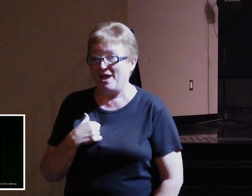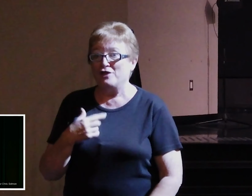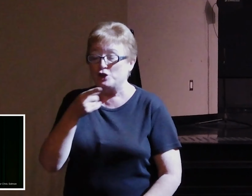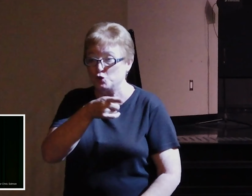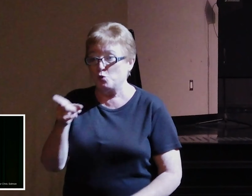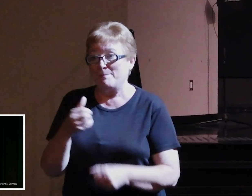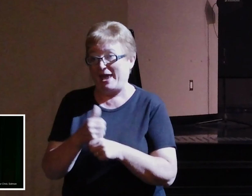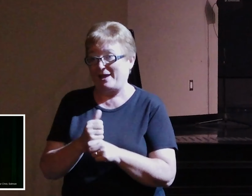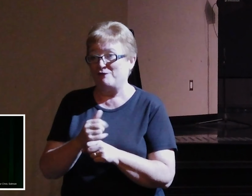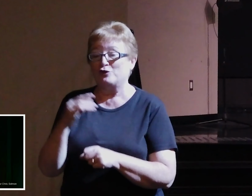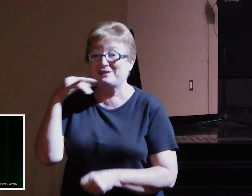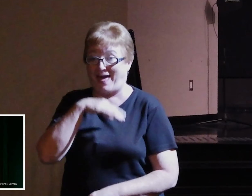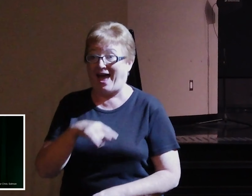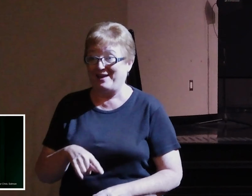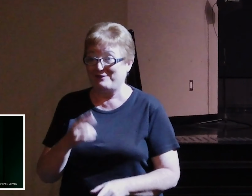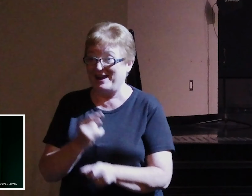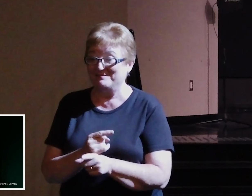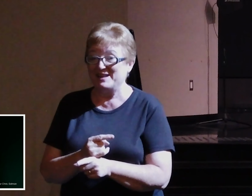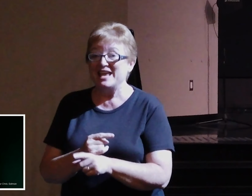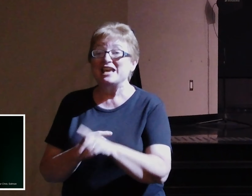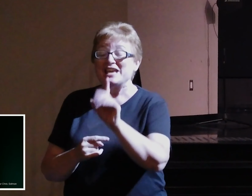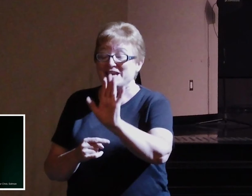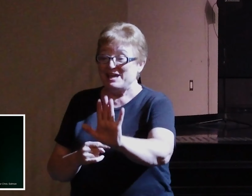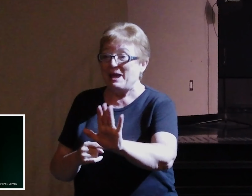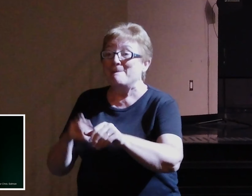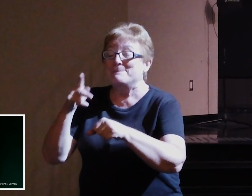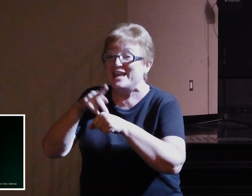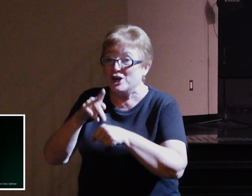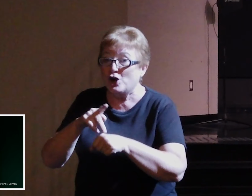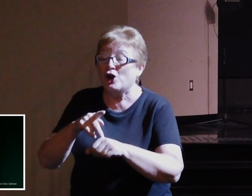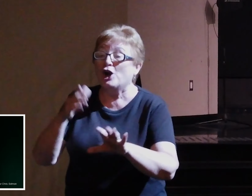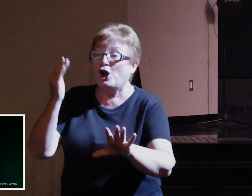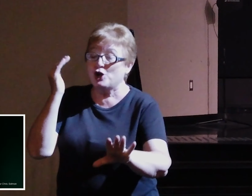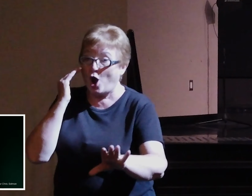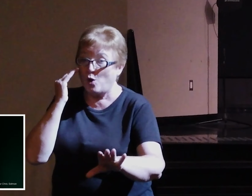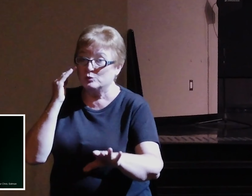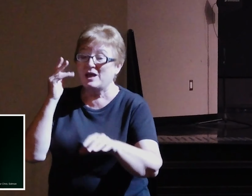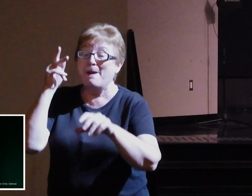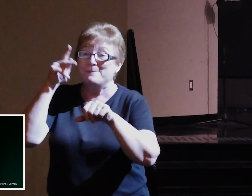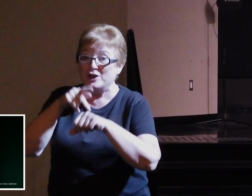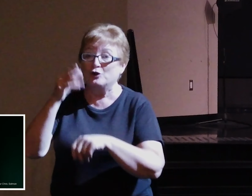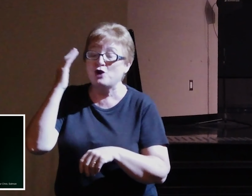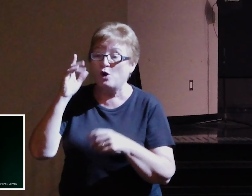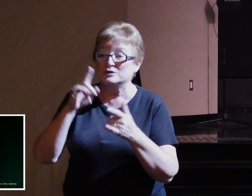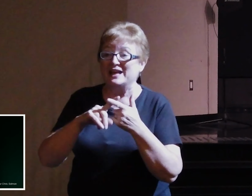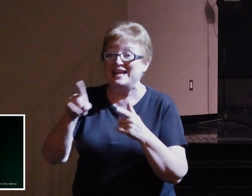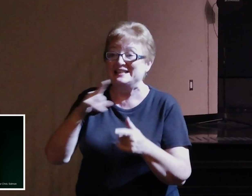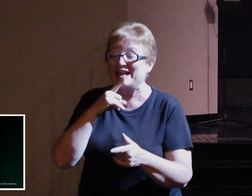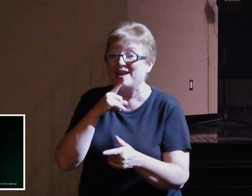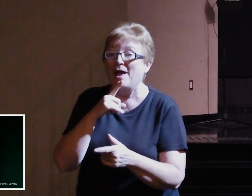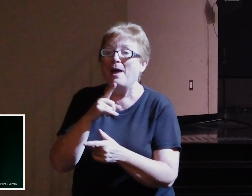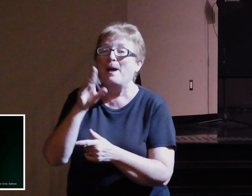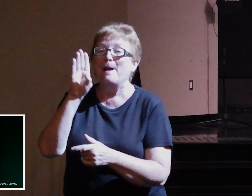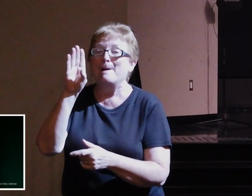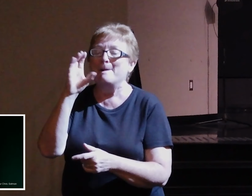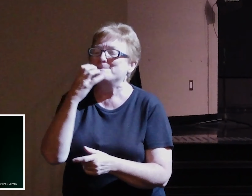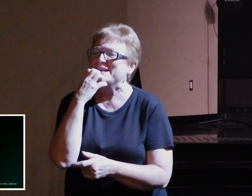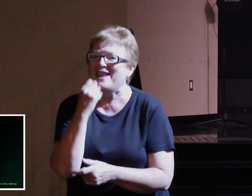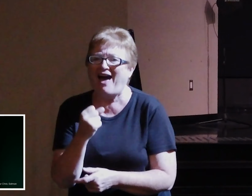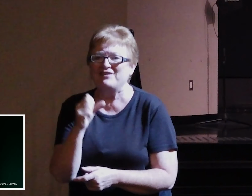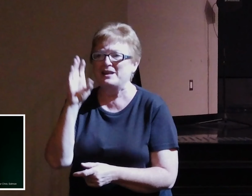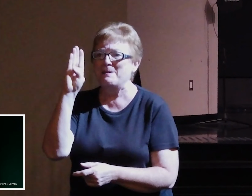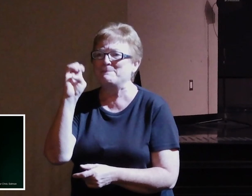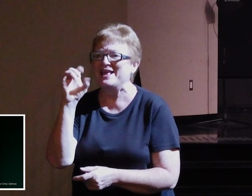love me. He knows. Peter knows. Don't be surprised. Beloved, remember this. And maybe you've